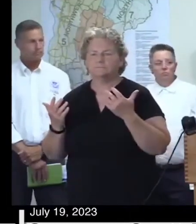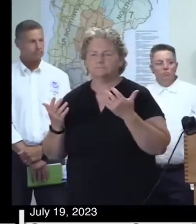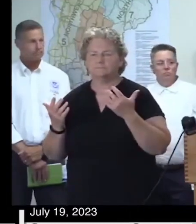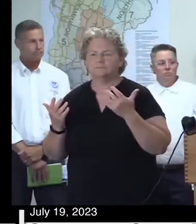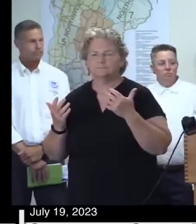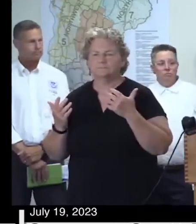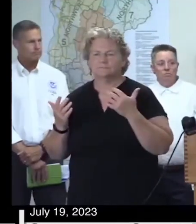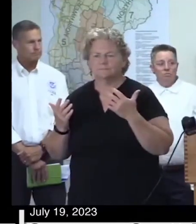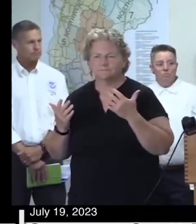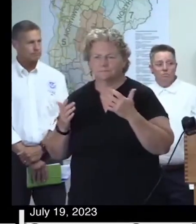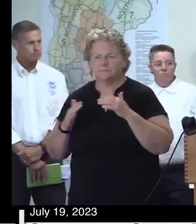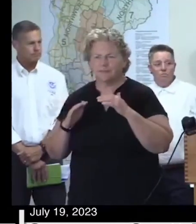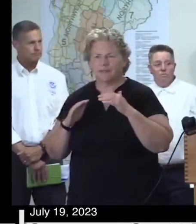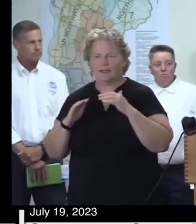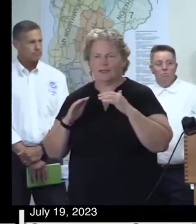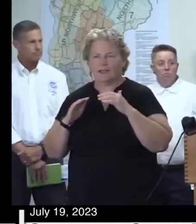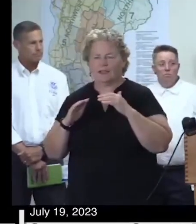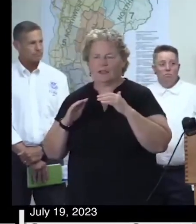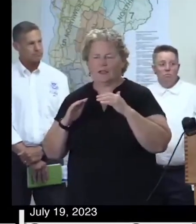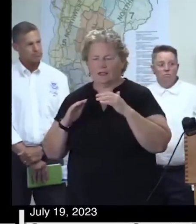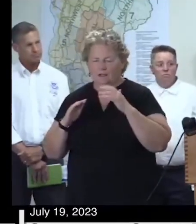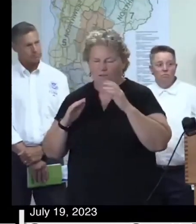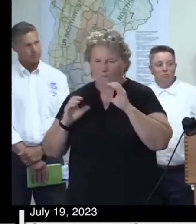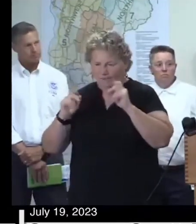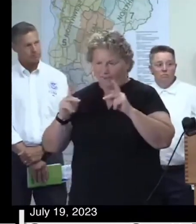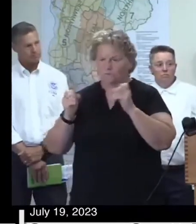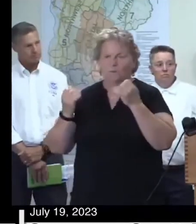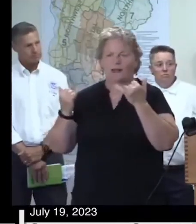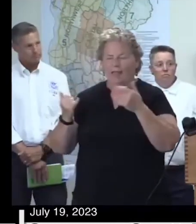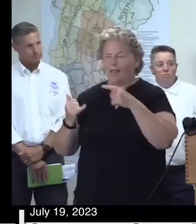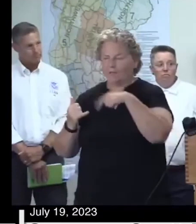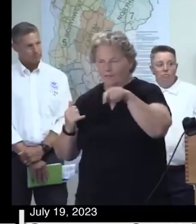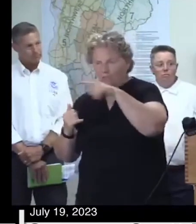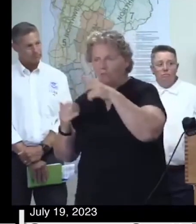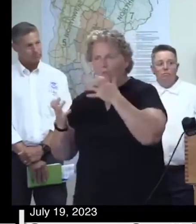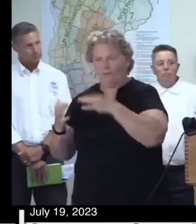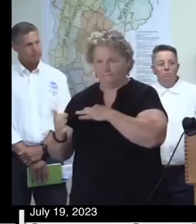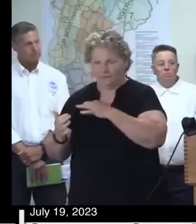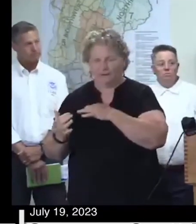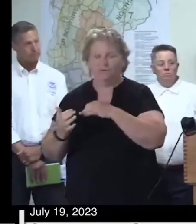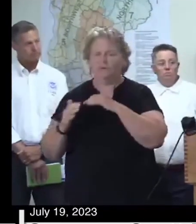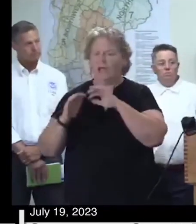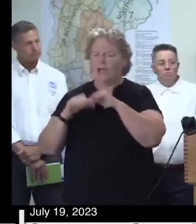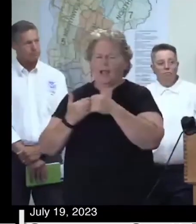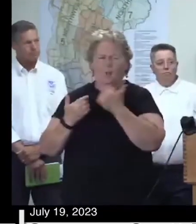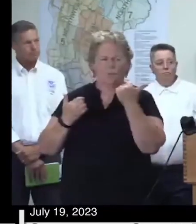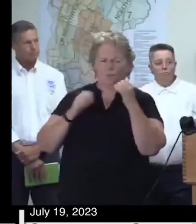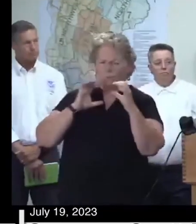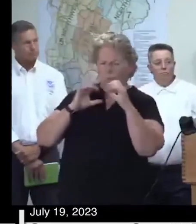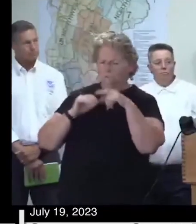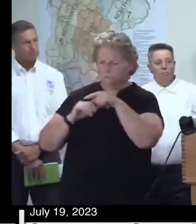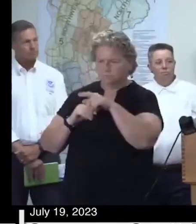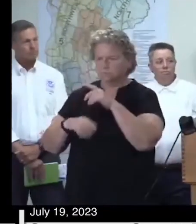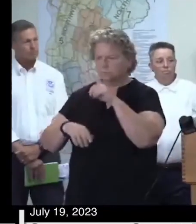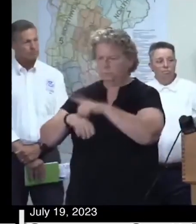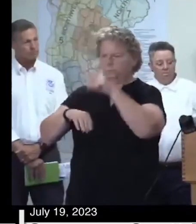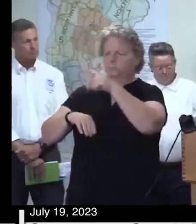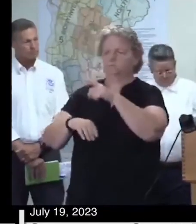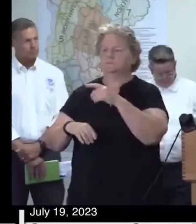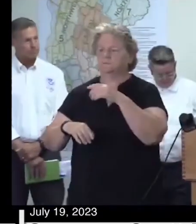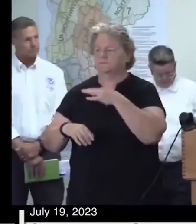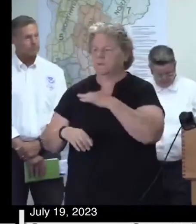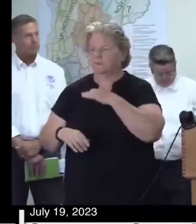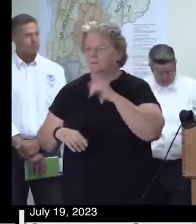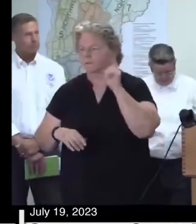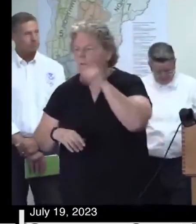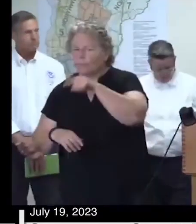communicated to them? I don't know. Candidly, I can't speak because I'm not on the ground doing that type of work. I did see an amazing,